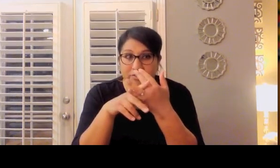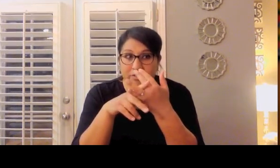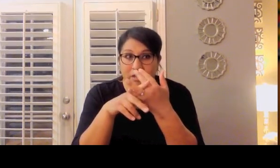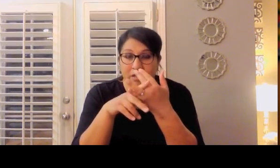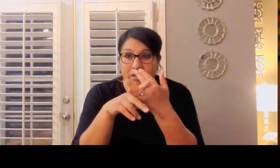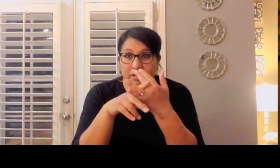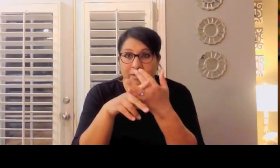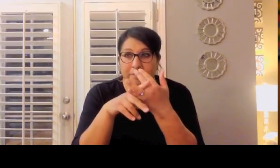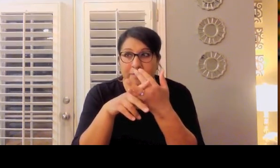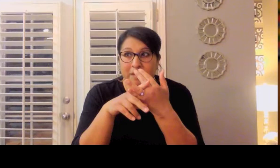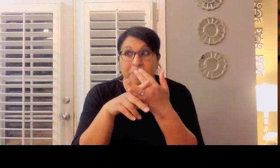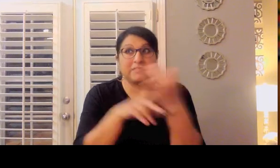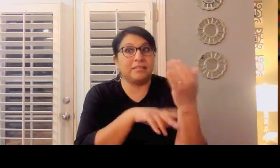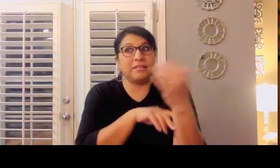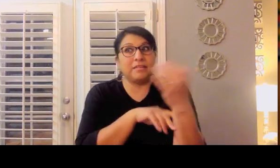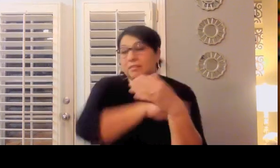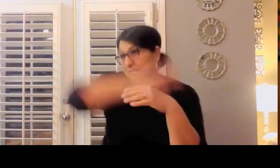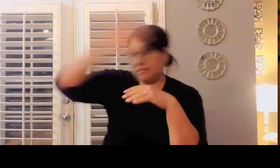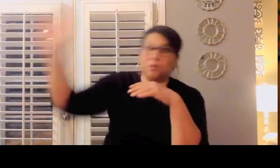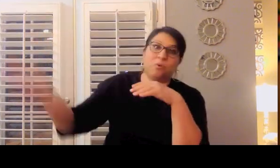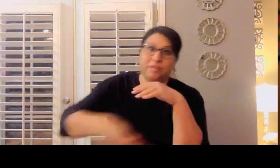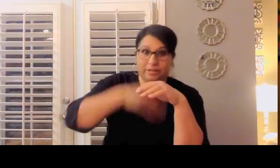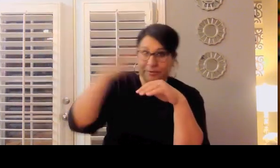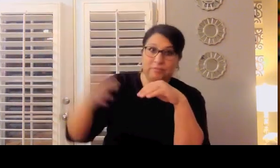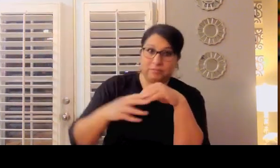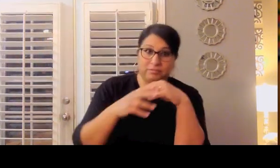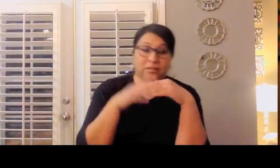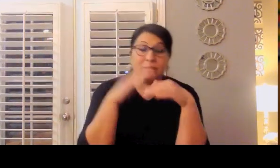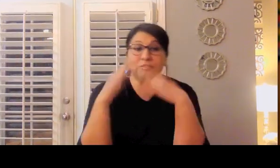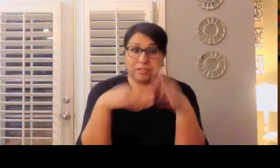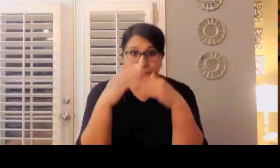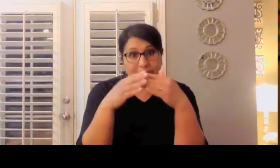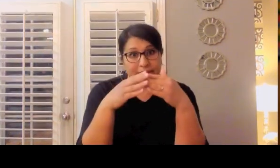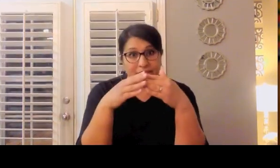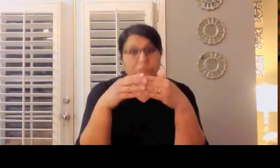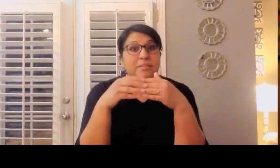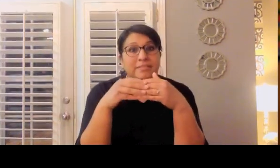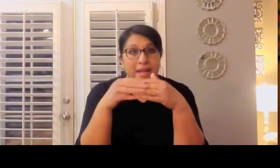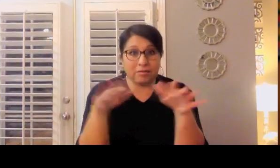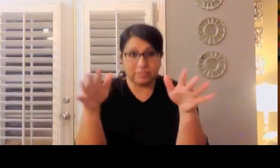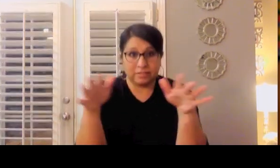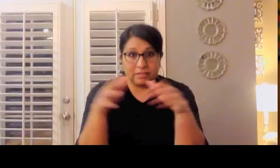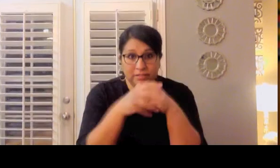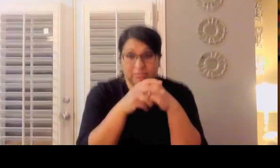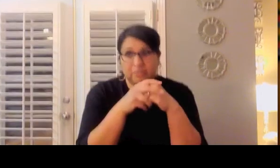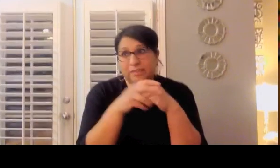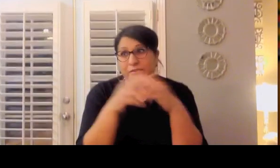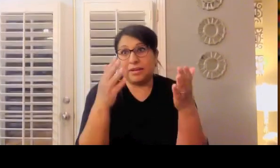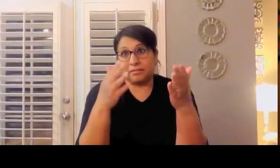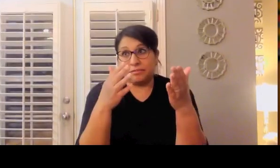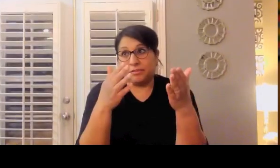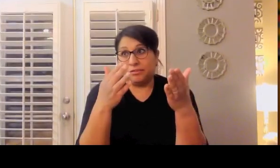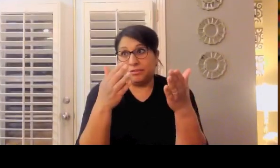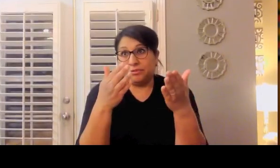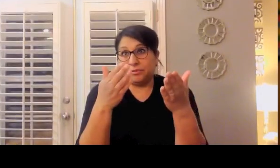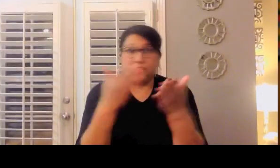2 years, I'm busy the whole year round. So I'm usually booked like 2 months out. Yeah. Like